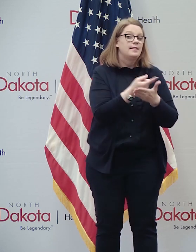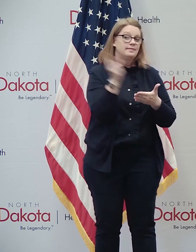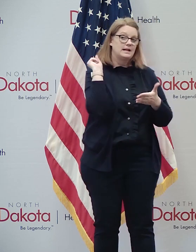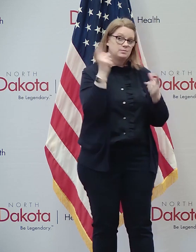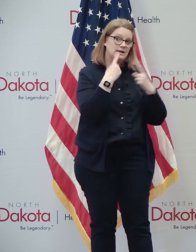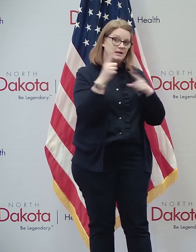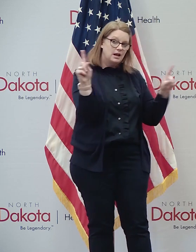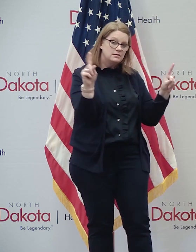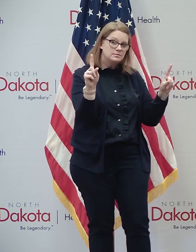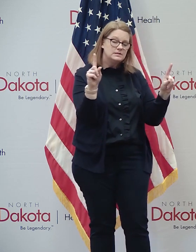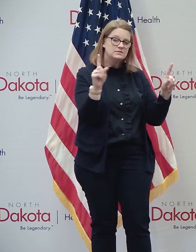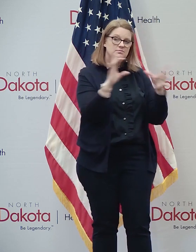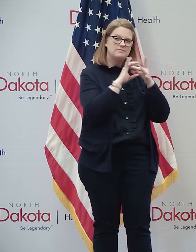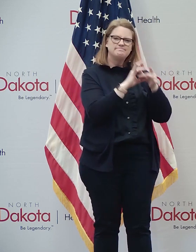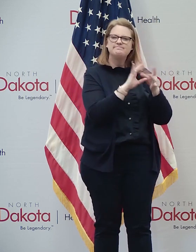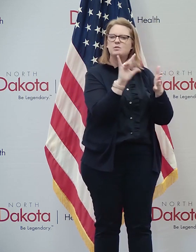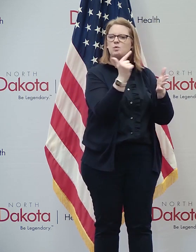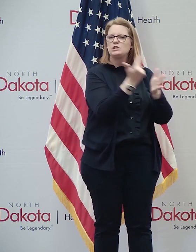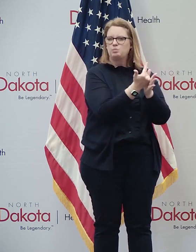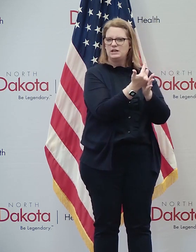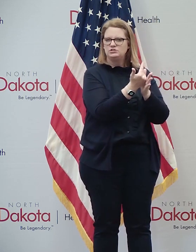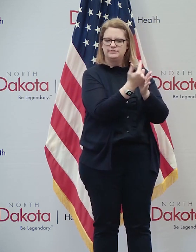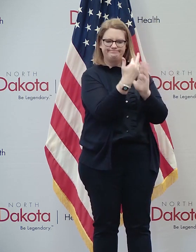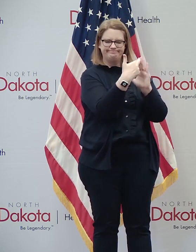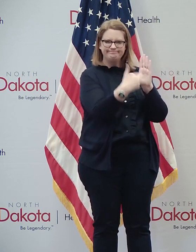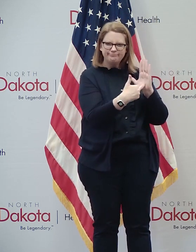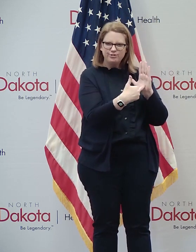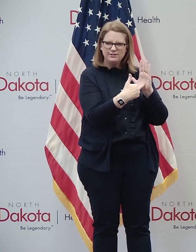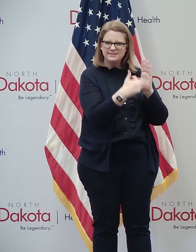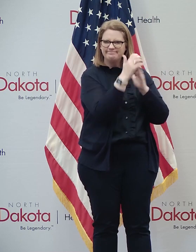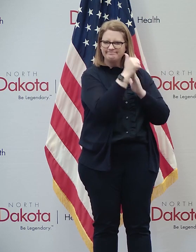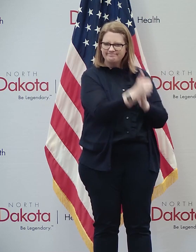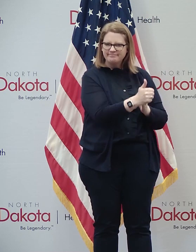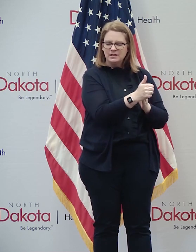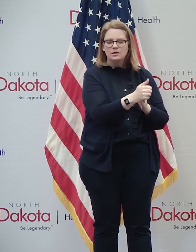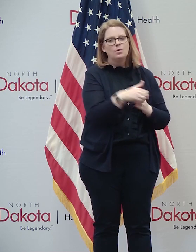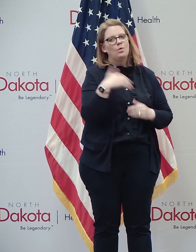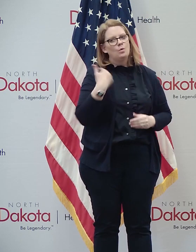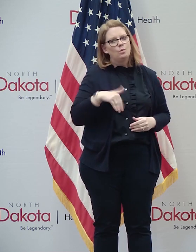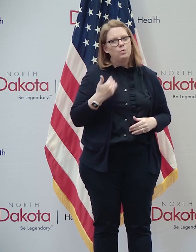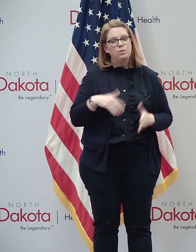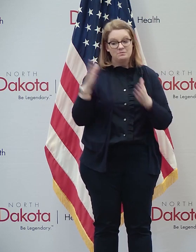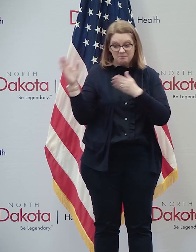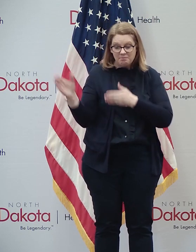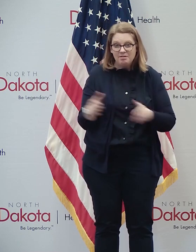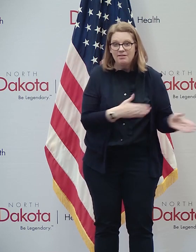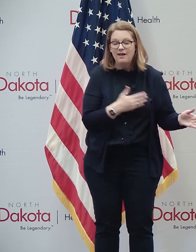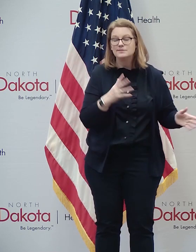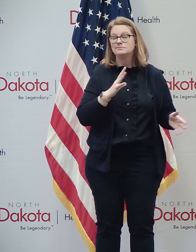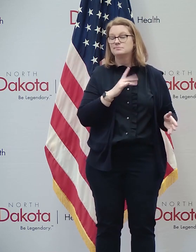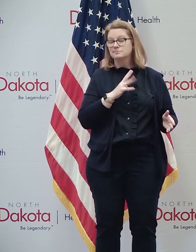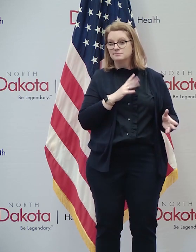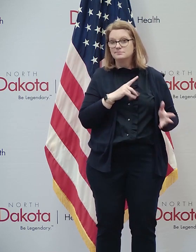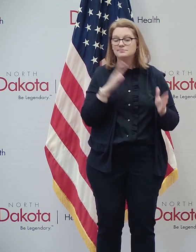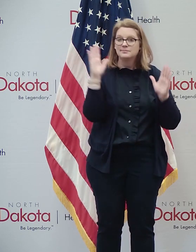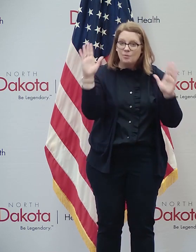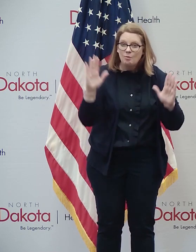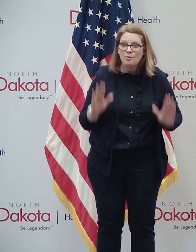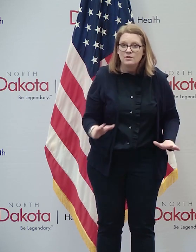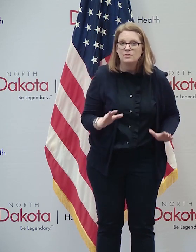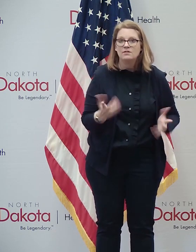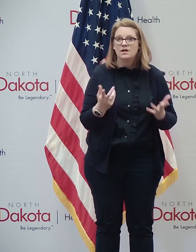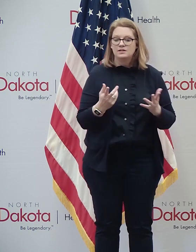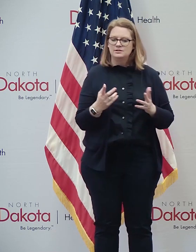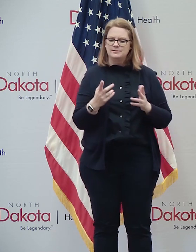regarding guidance around graduation, and we know that a lot of great plans are coming forward in terms of people figuring out how to